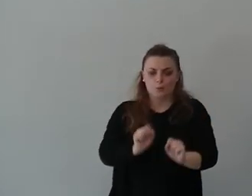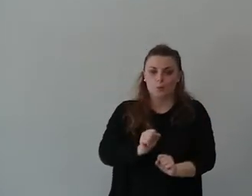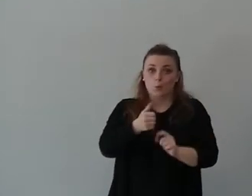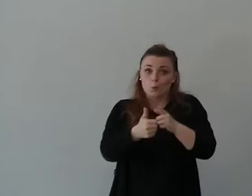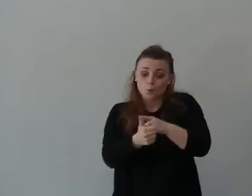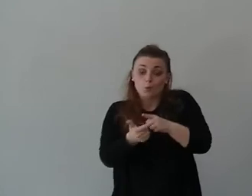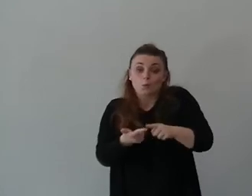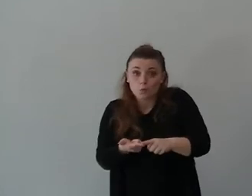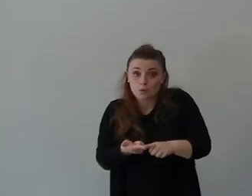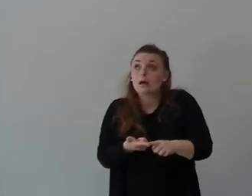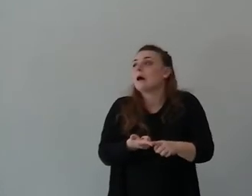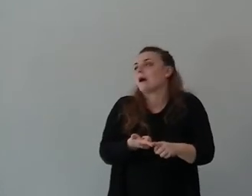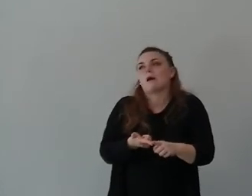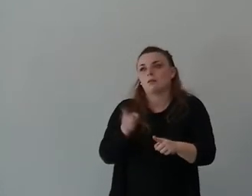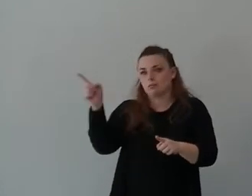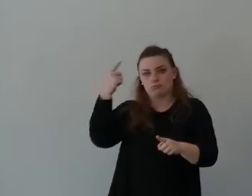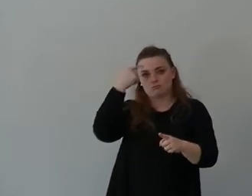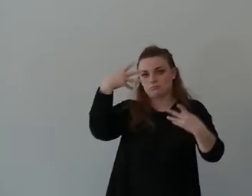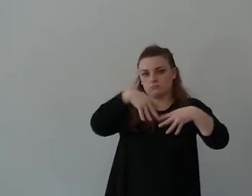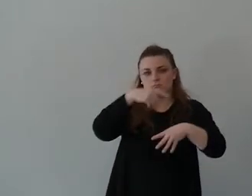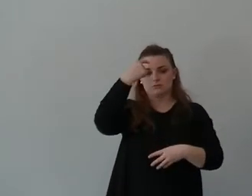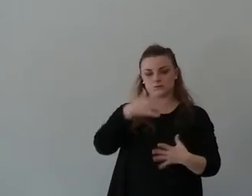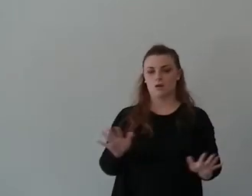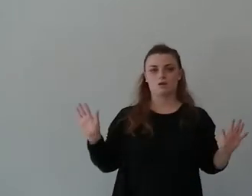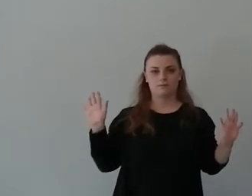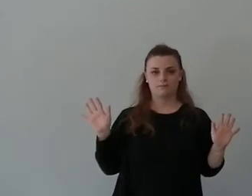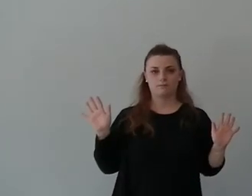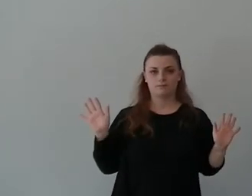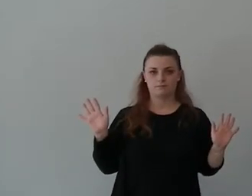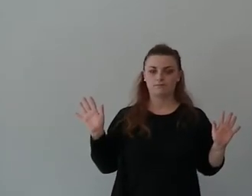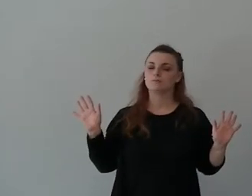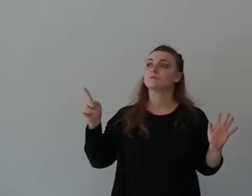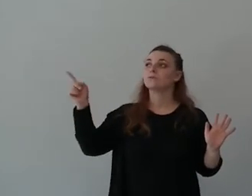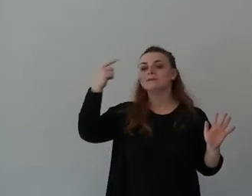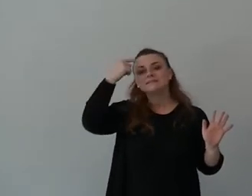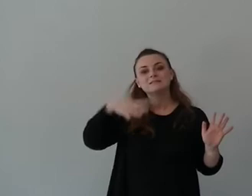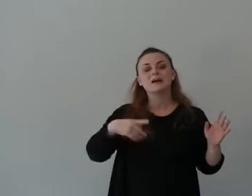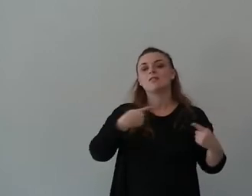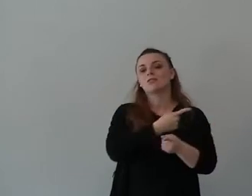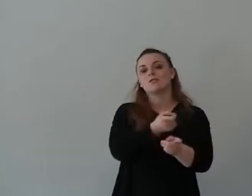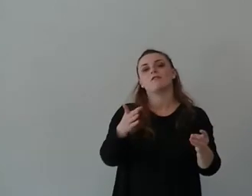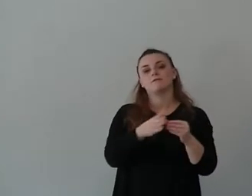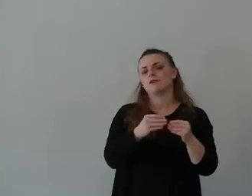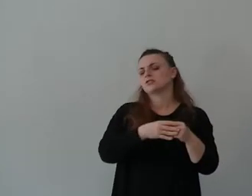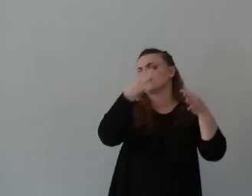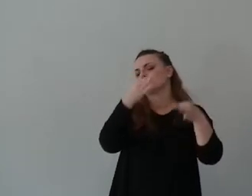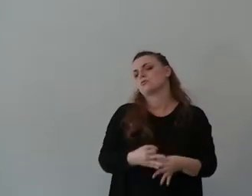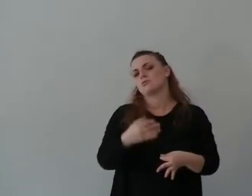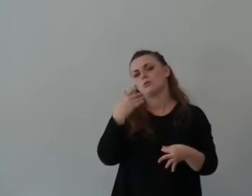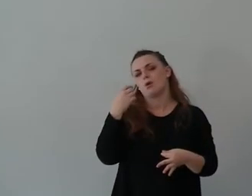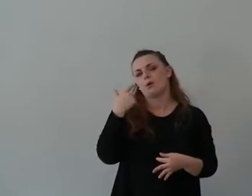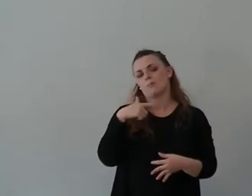sin. There's no way around it. Lui sa che tutti noi faremo dei peccati. So thankful he sent Jesus so we can be